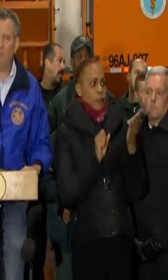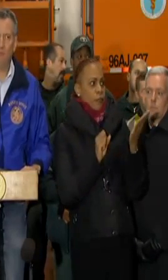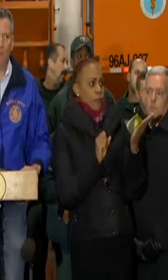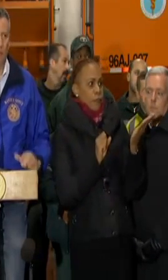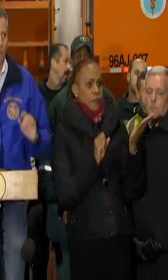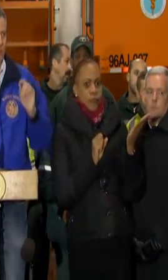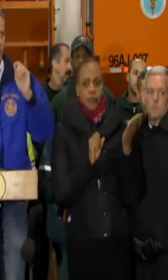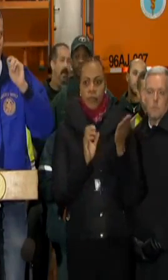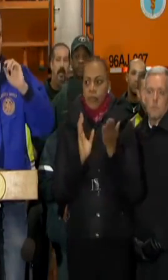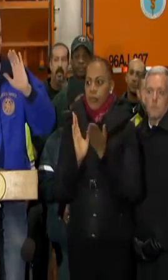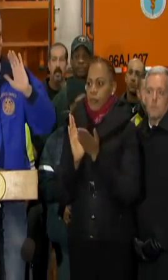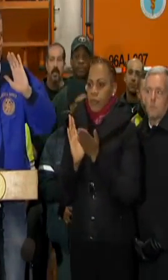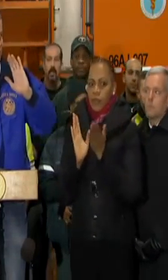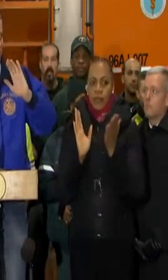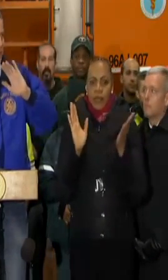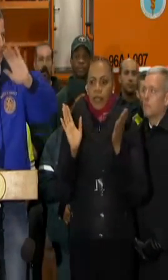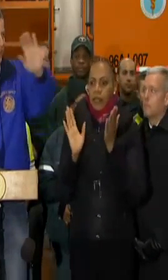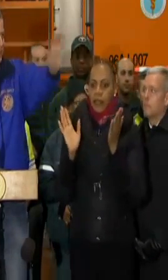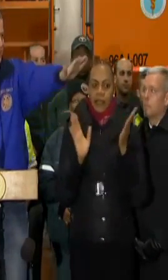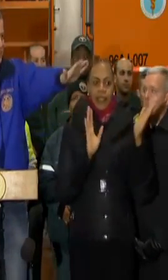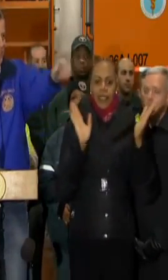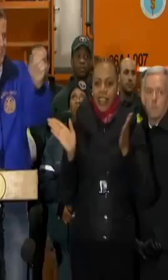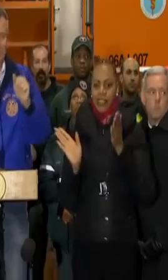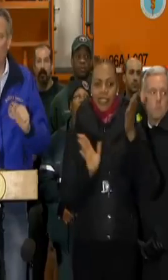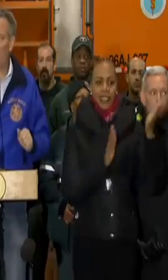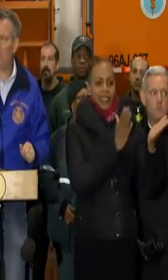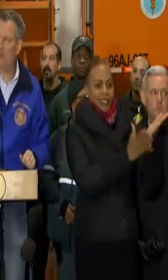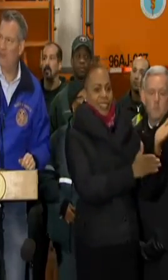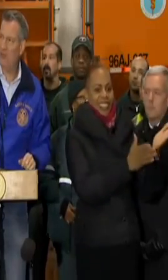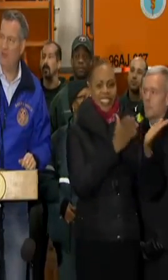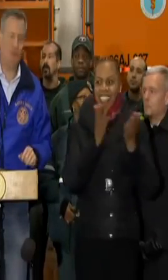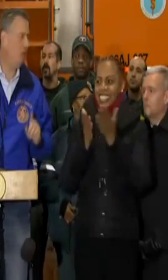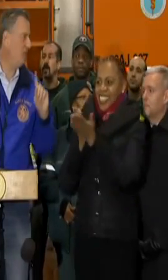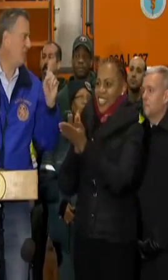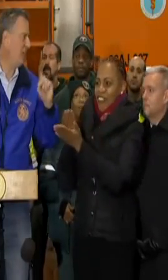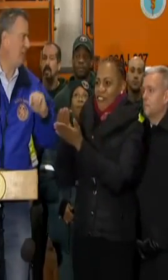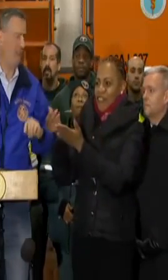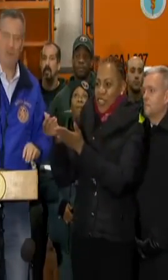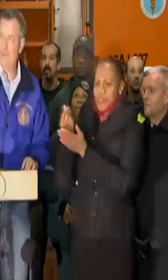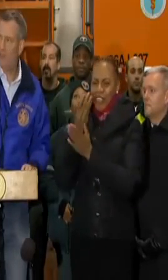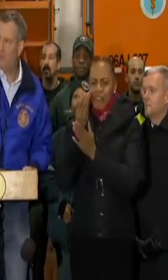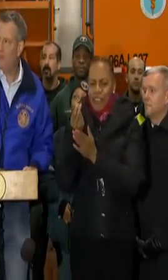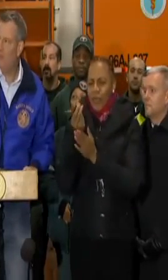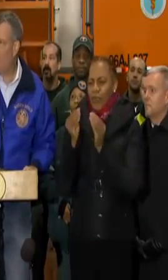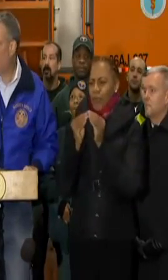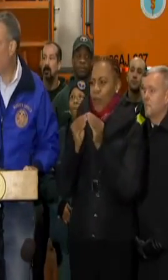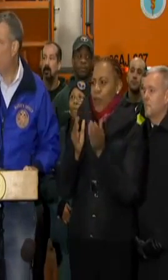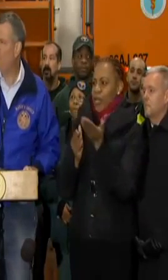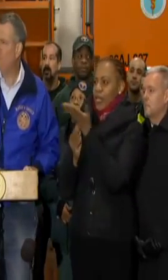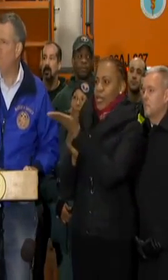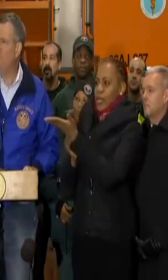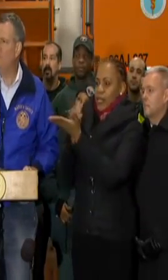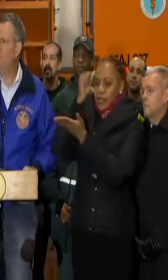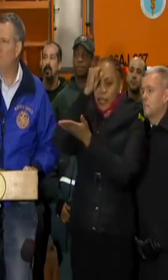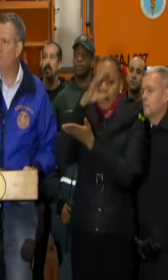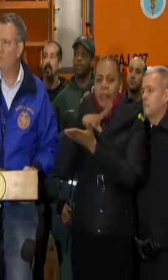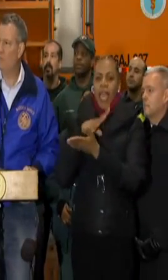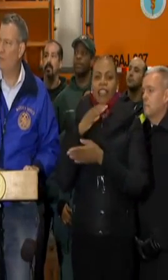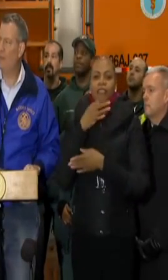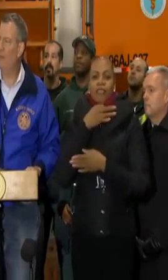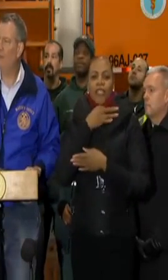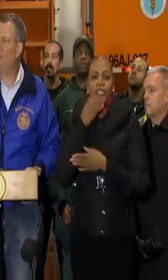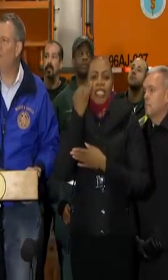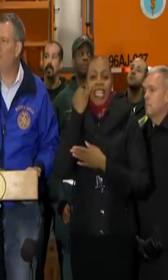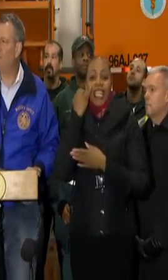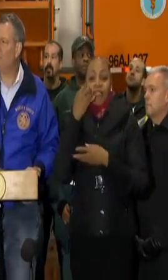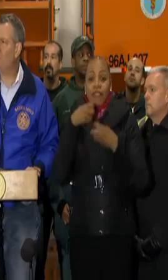Yeah. Hold on a second. I'm going to do that one, then I owe these guys a turn. So we'll give them just a couple extras. Mayor, I'm just wondering if there were any issues with